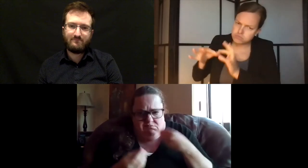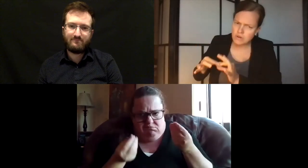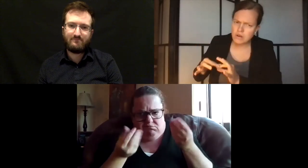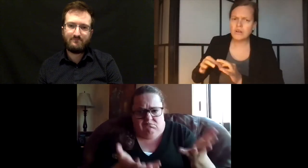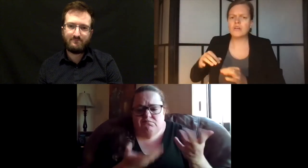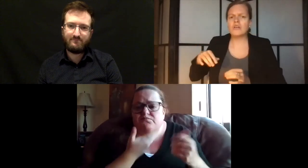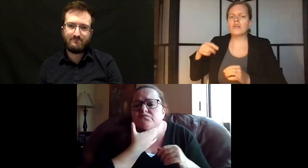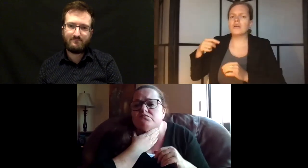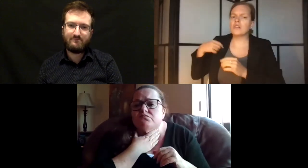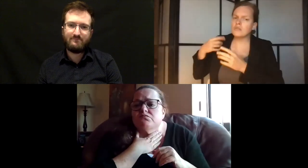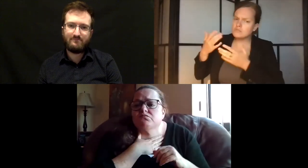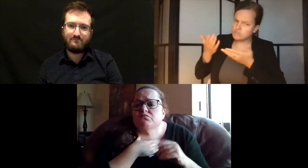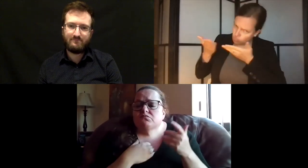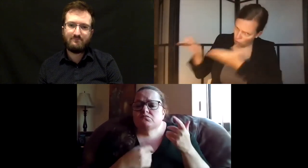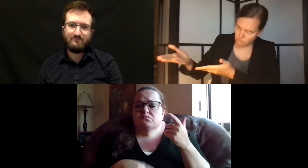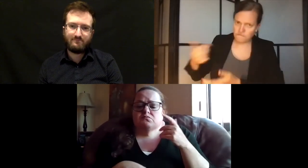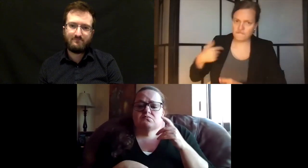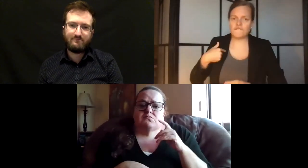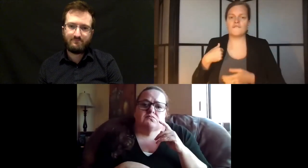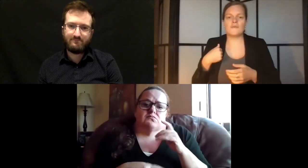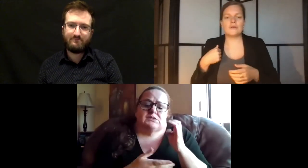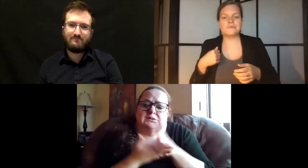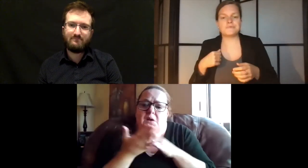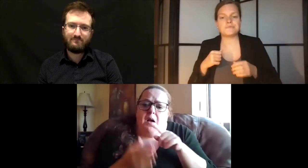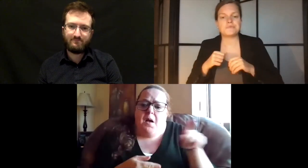together and talk about it.